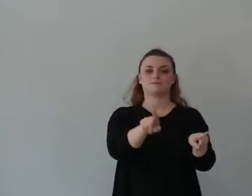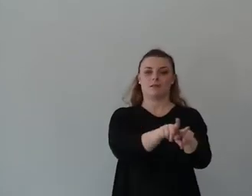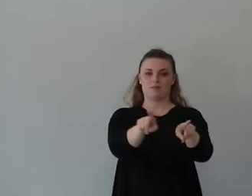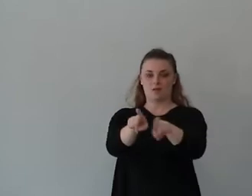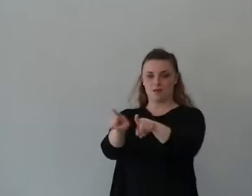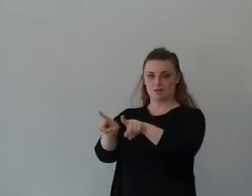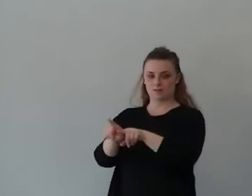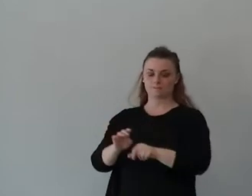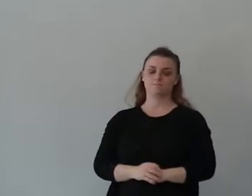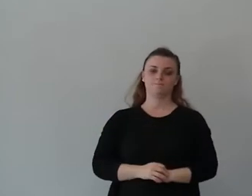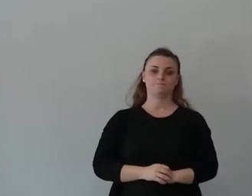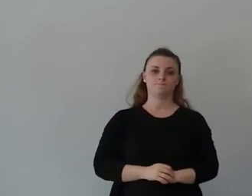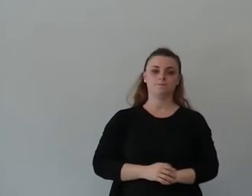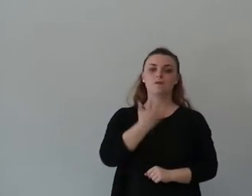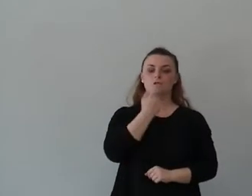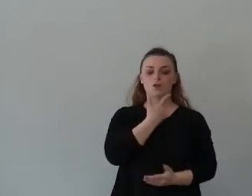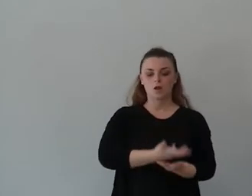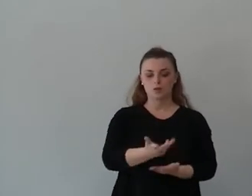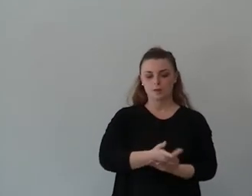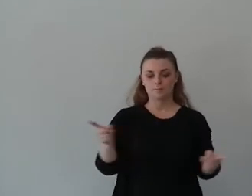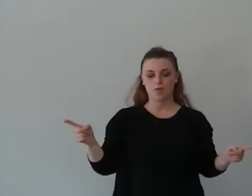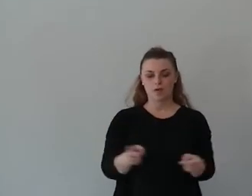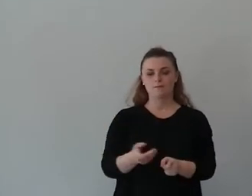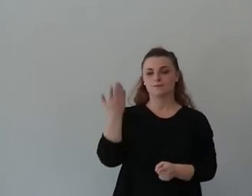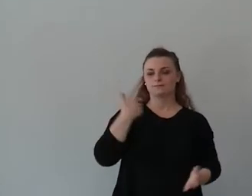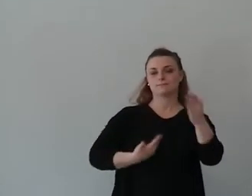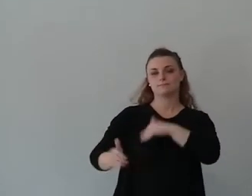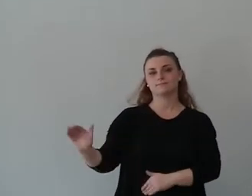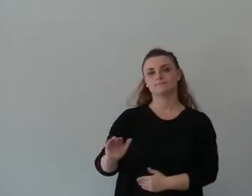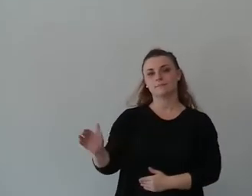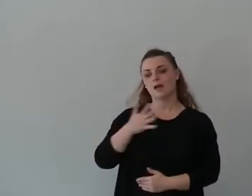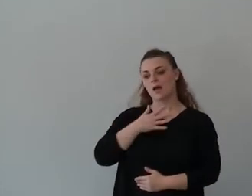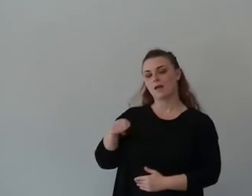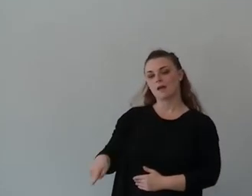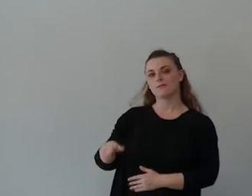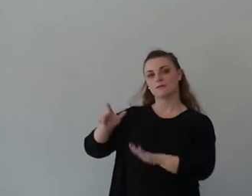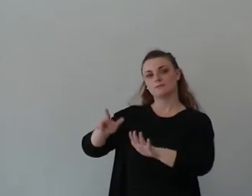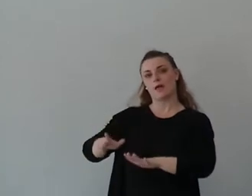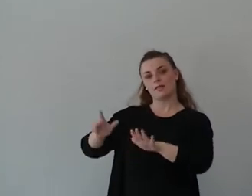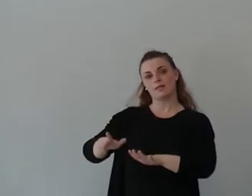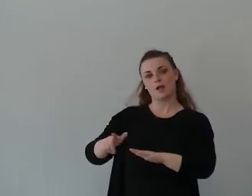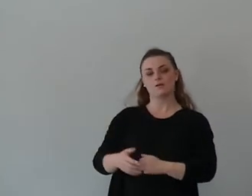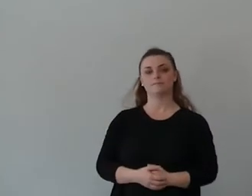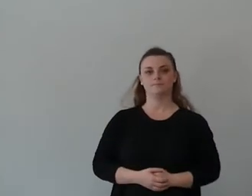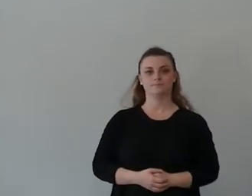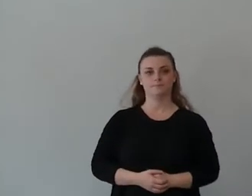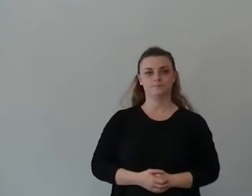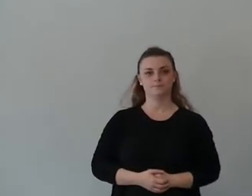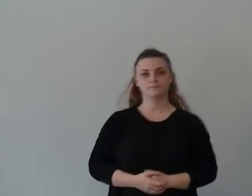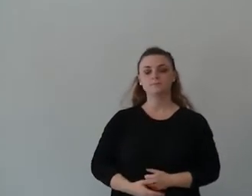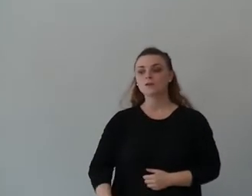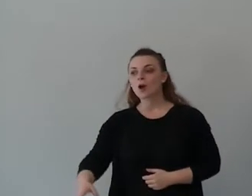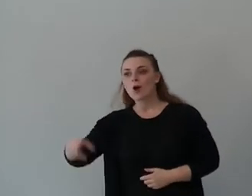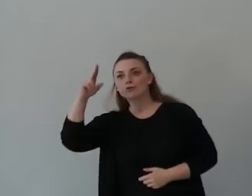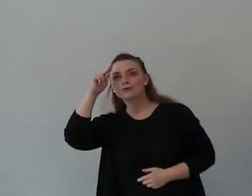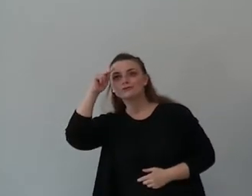Quando era piccola, intorno a 7-8 anni. I learned about the Pisa Tower in school. Ho saputo della torre di Pisa